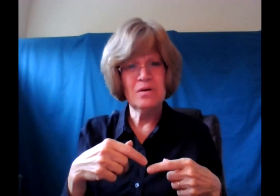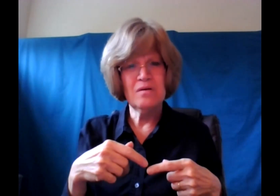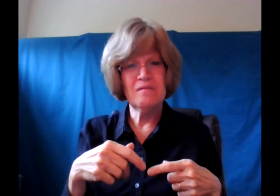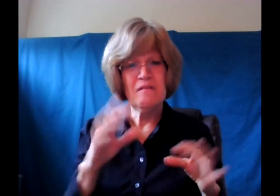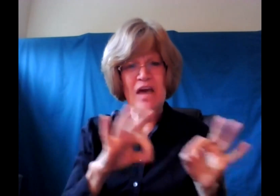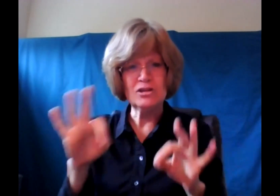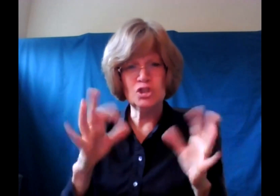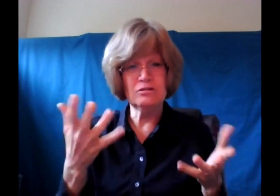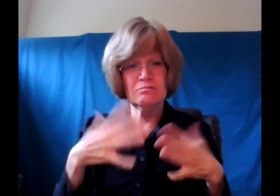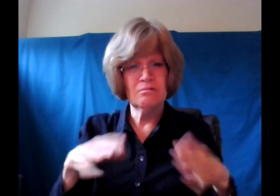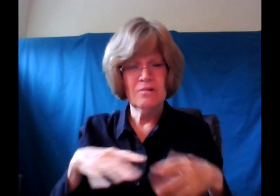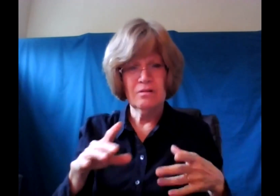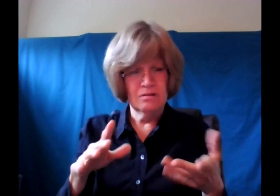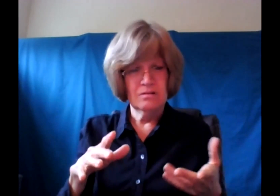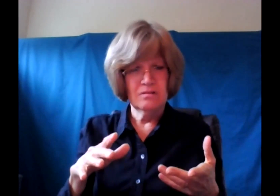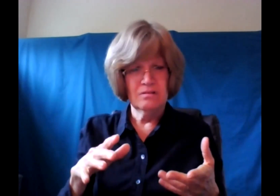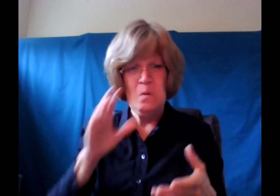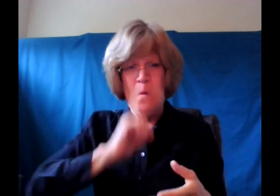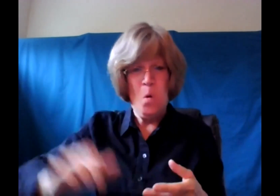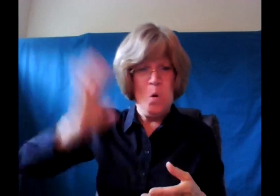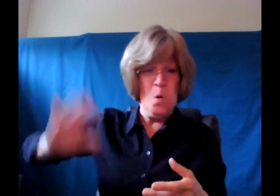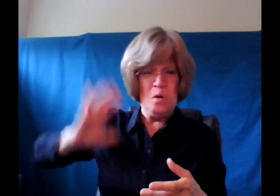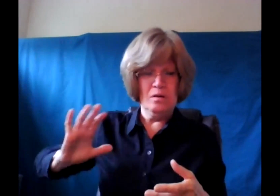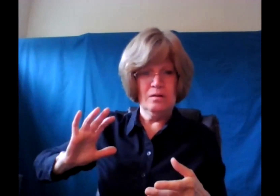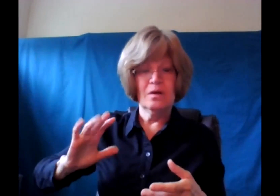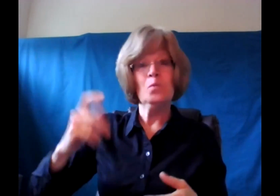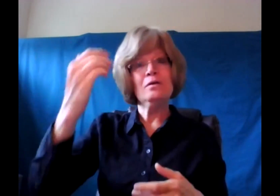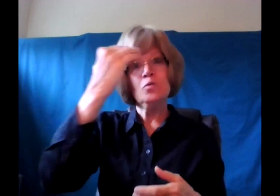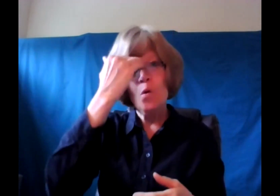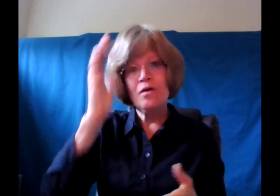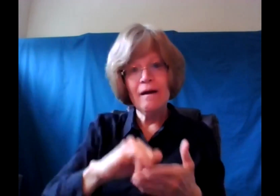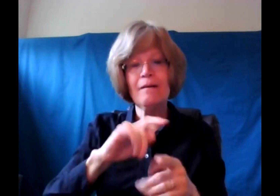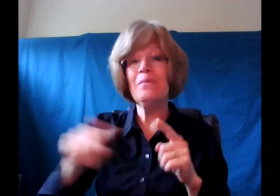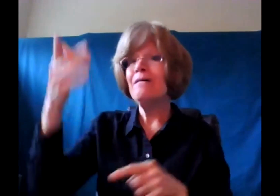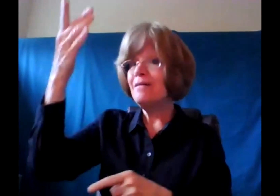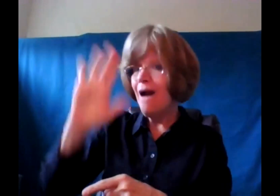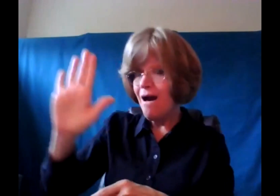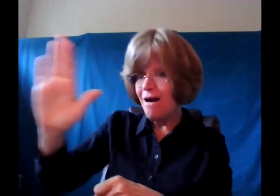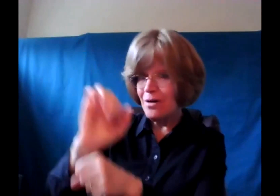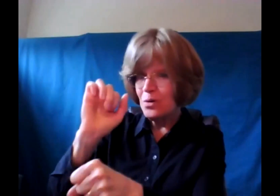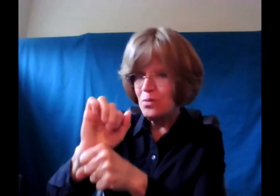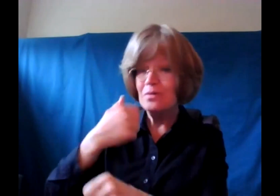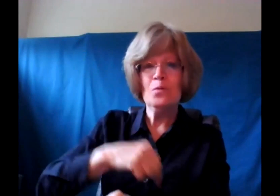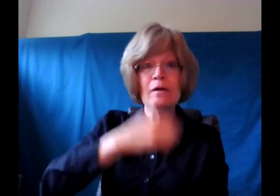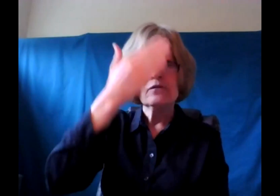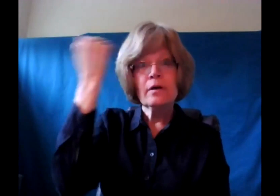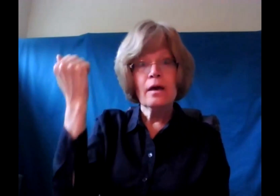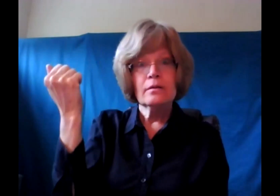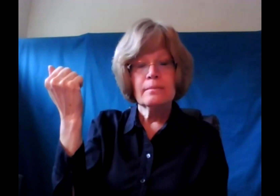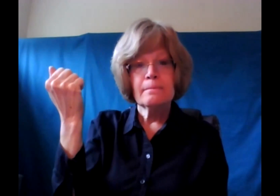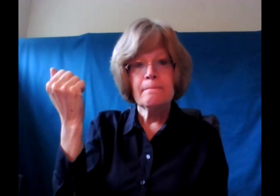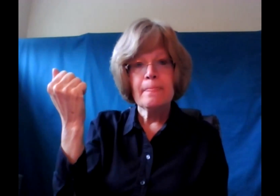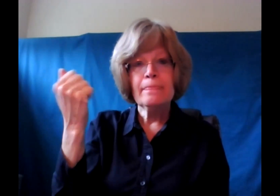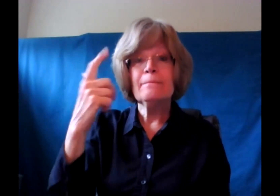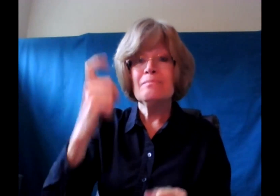mindful of changes in those things. But when it comes to God's work, we forget that we have